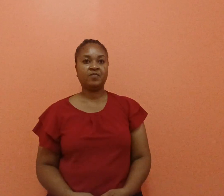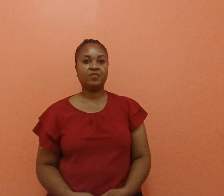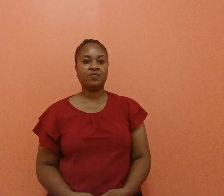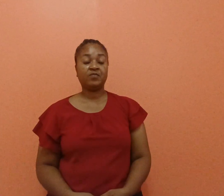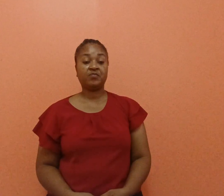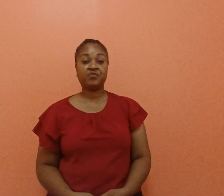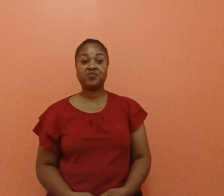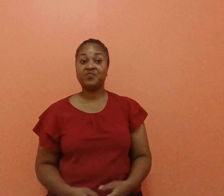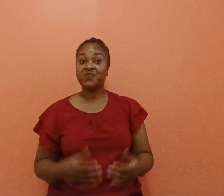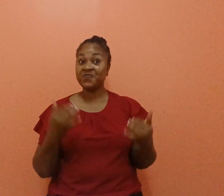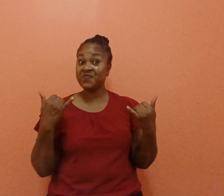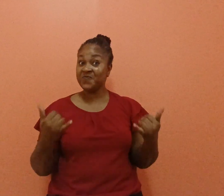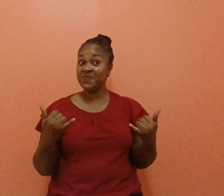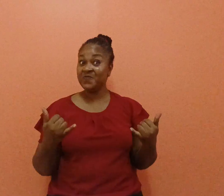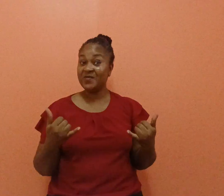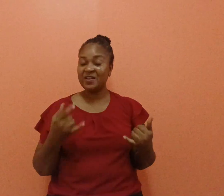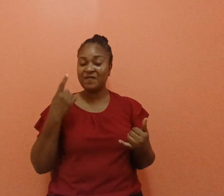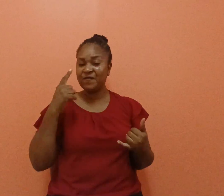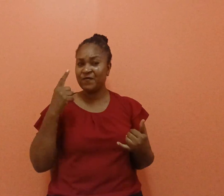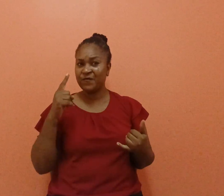Now for our handprint heart,